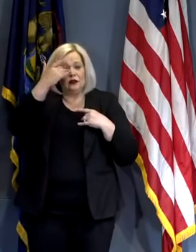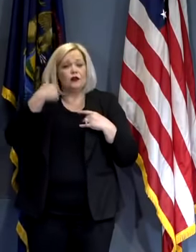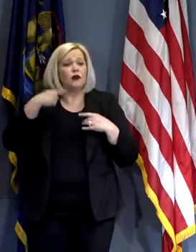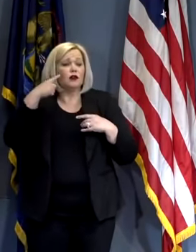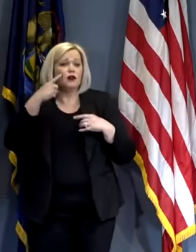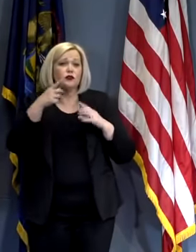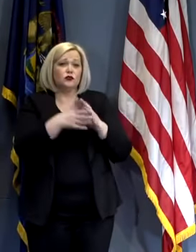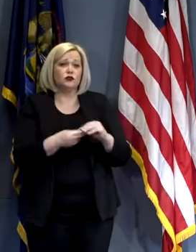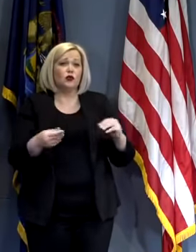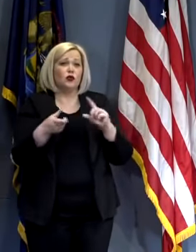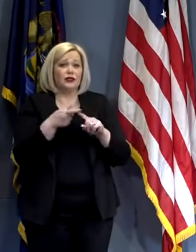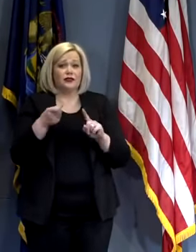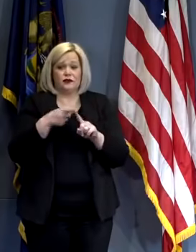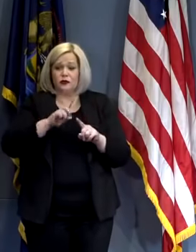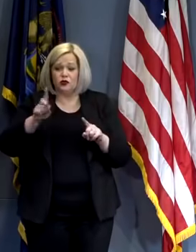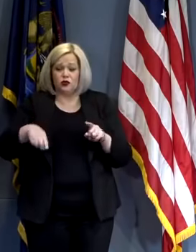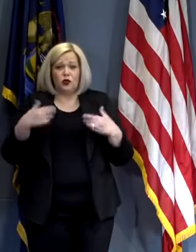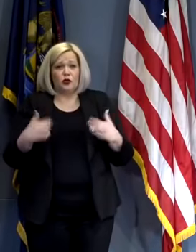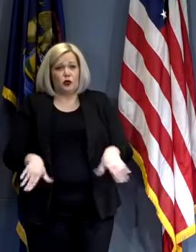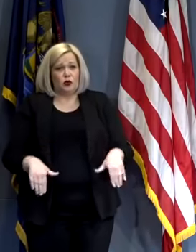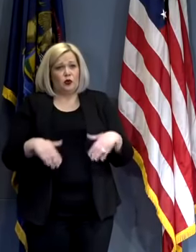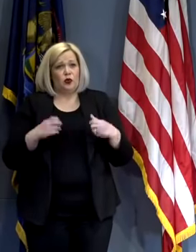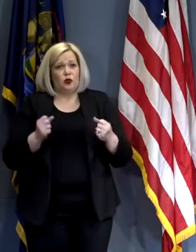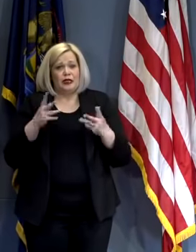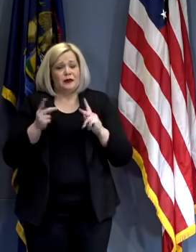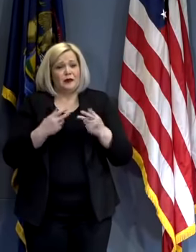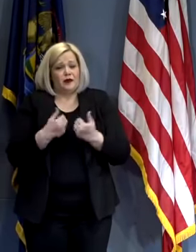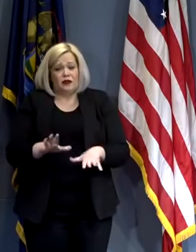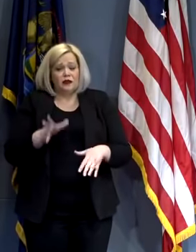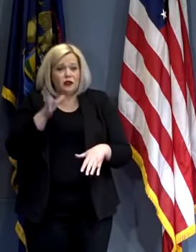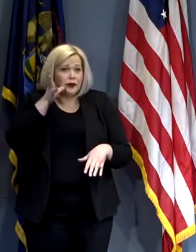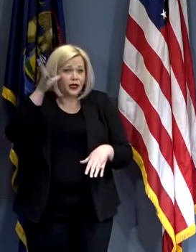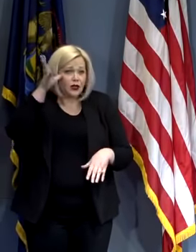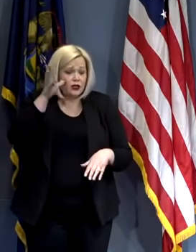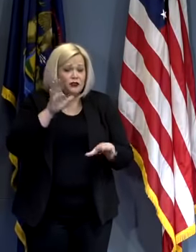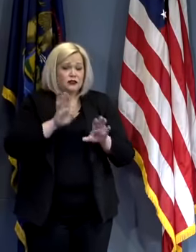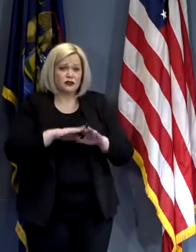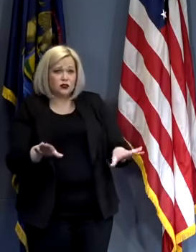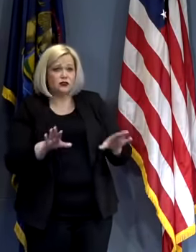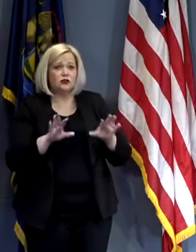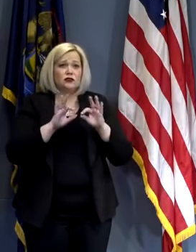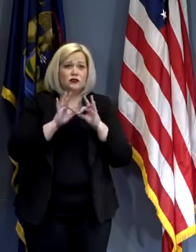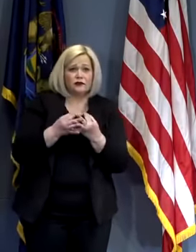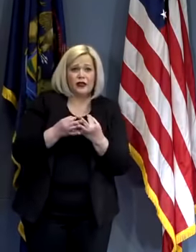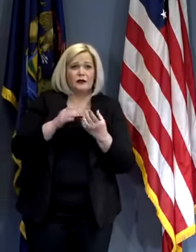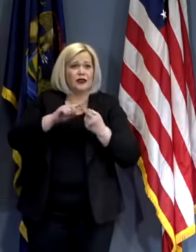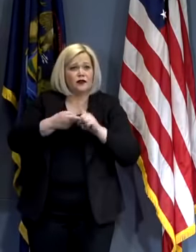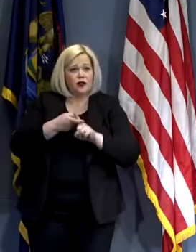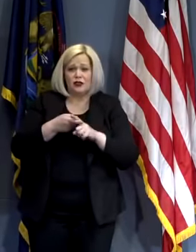stories come out of Detroit, many who have lost their parents and children and friends and neighbors.